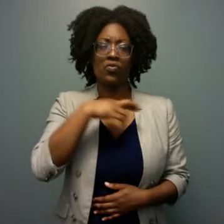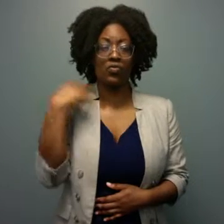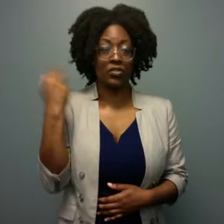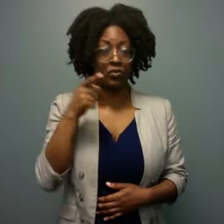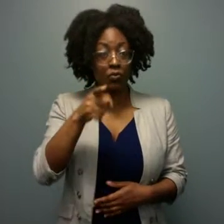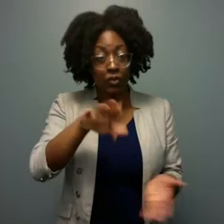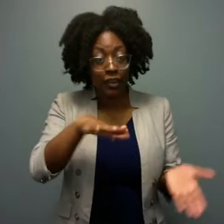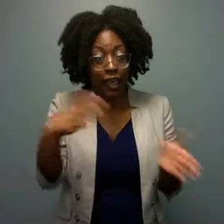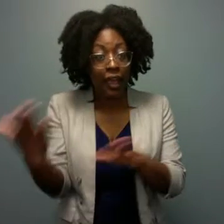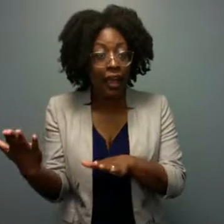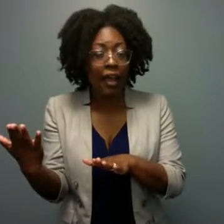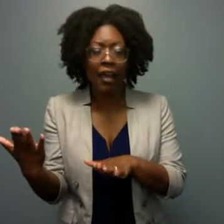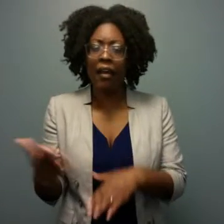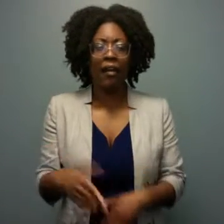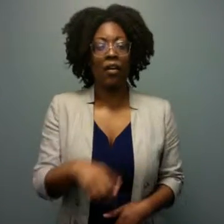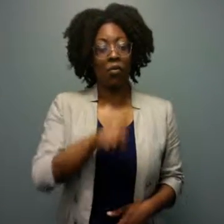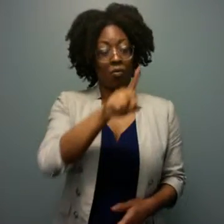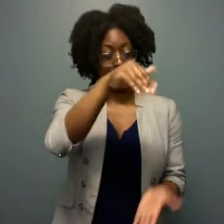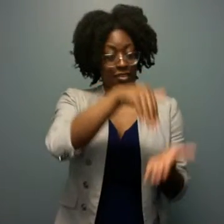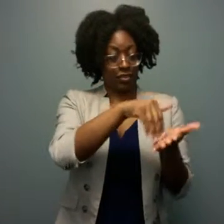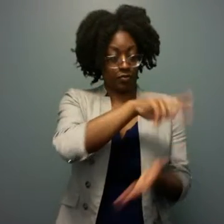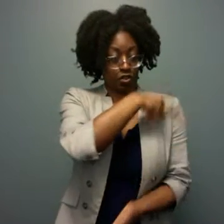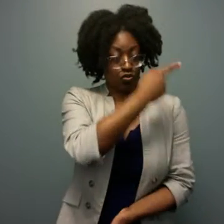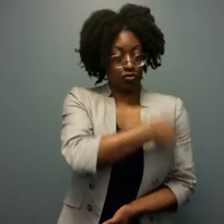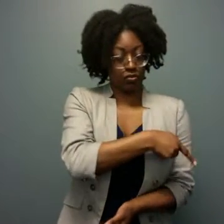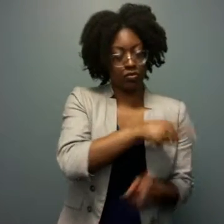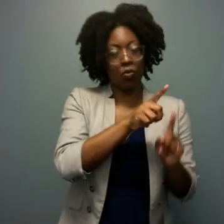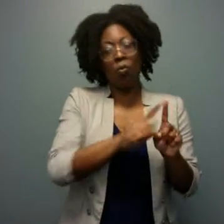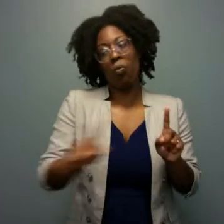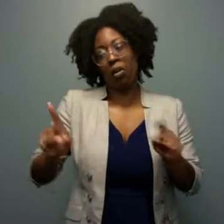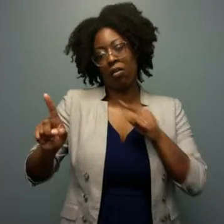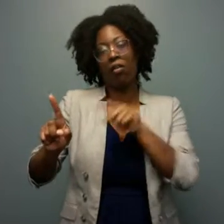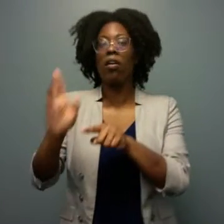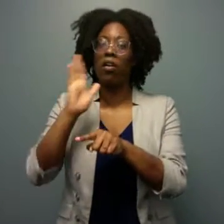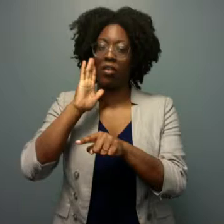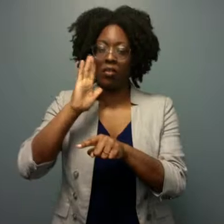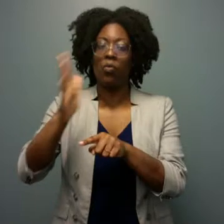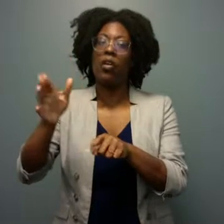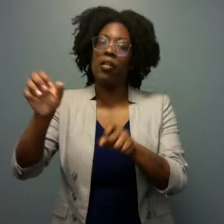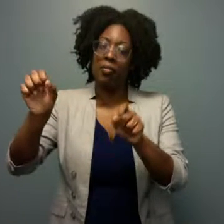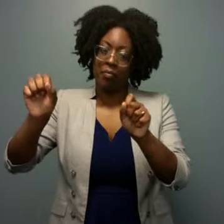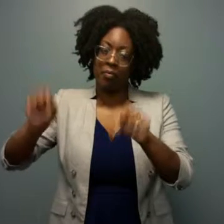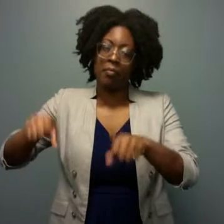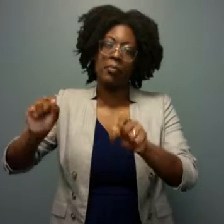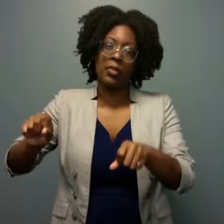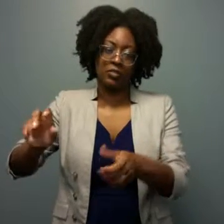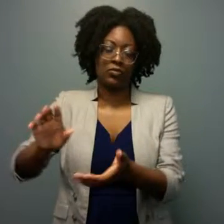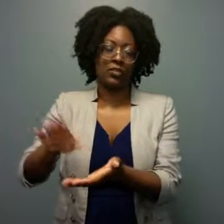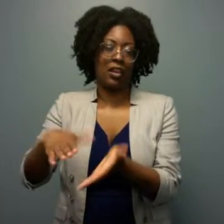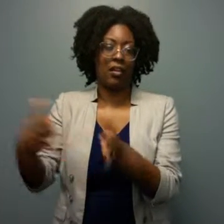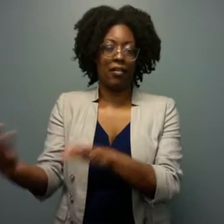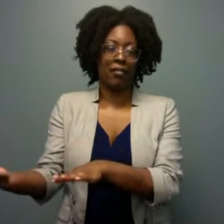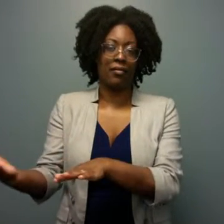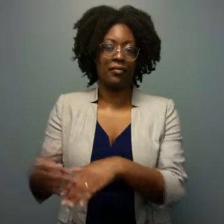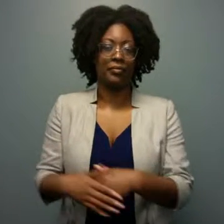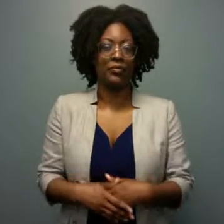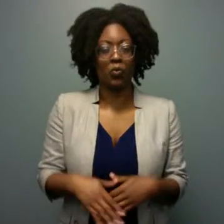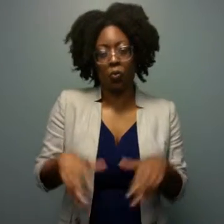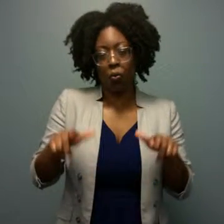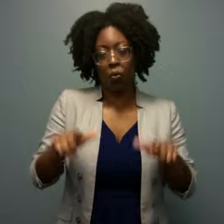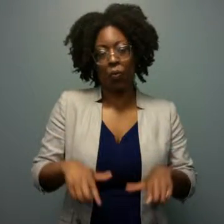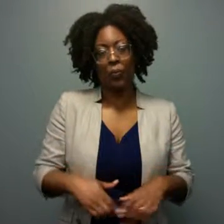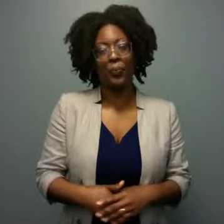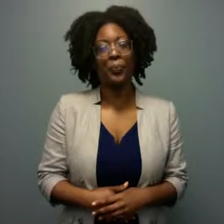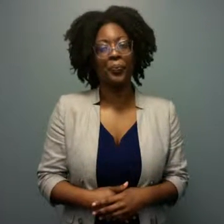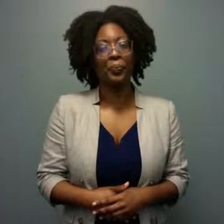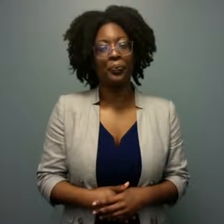approximately 1 in 1,000 patients, and the risk of causing stroke or heart attack is approximately 1 in 250 patients. While this